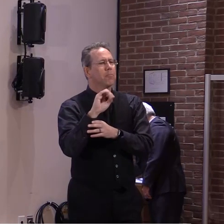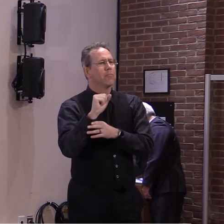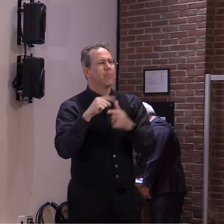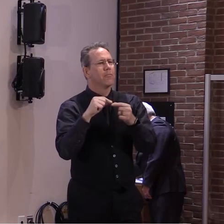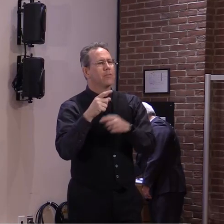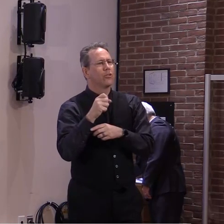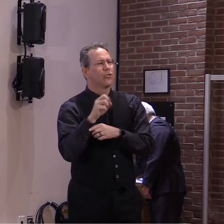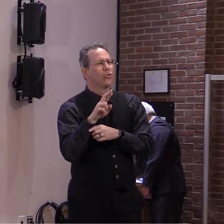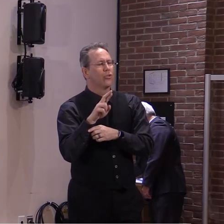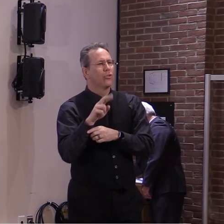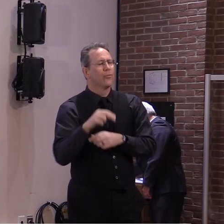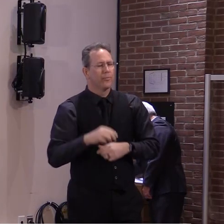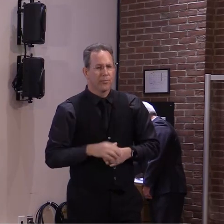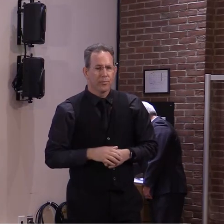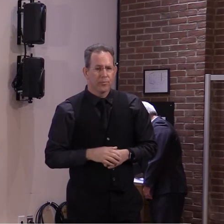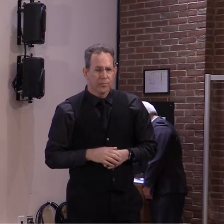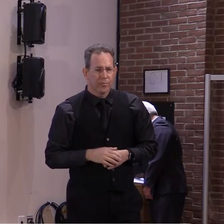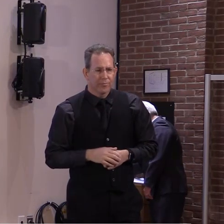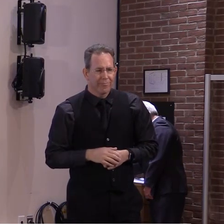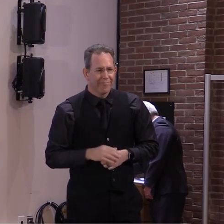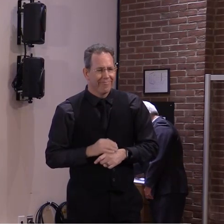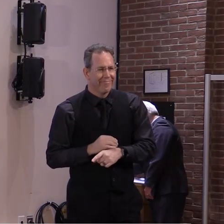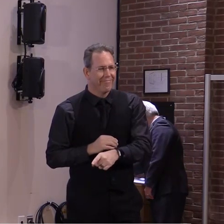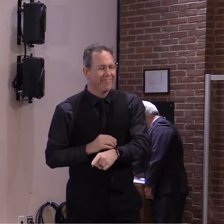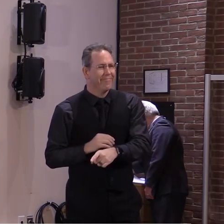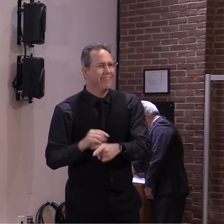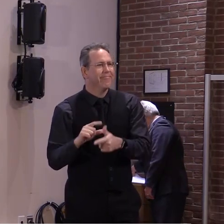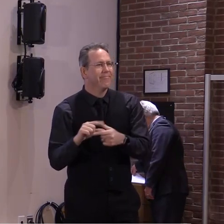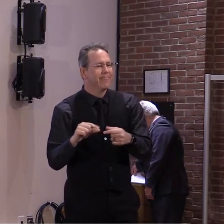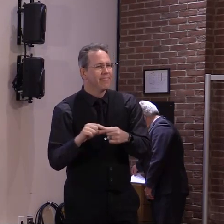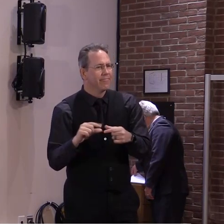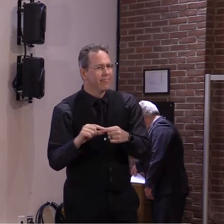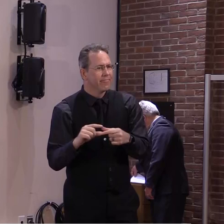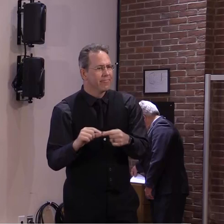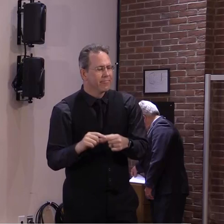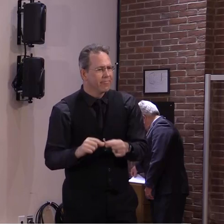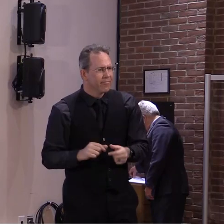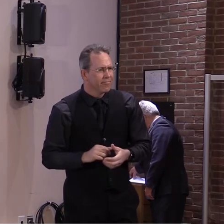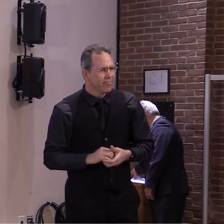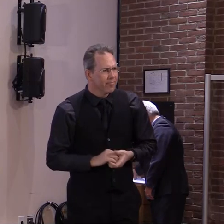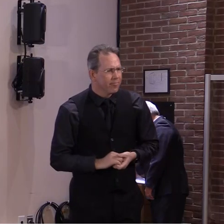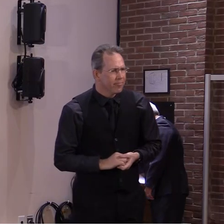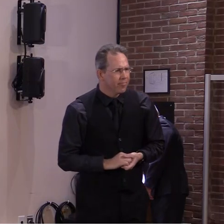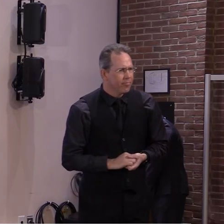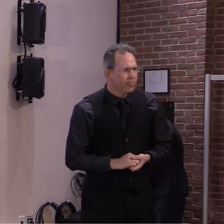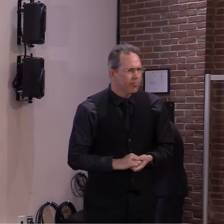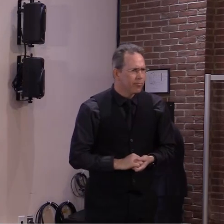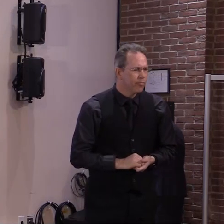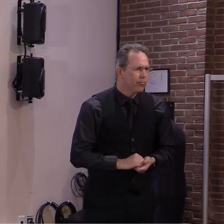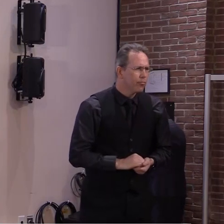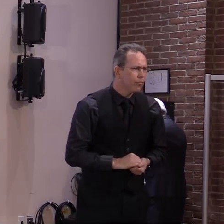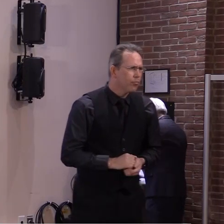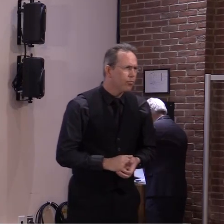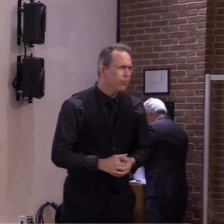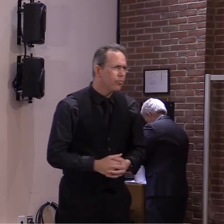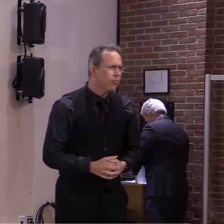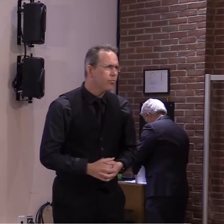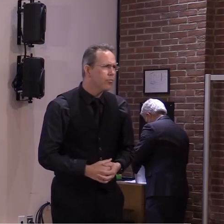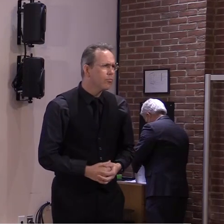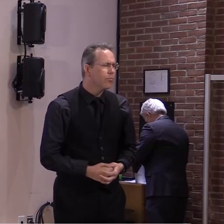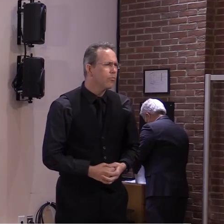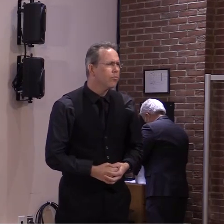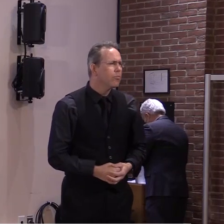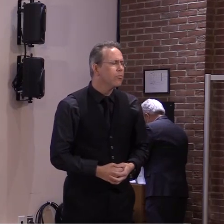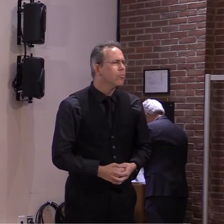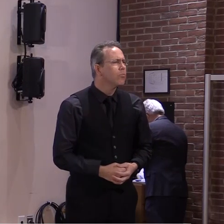Hi, my first question is for the governor. Earlier this year during your budget address, you had mentioned $1 million that would go